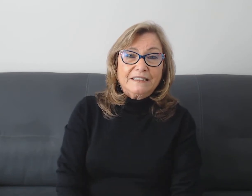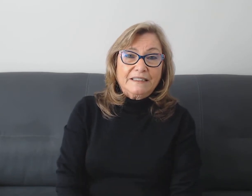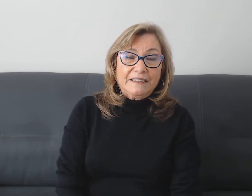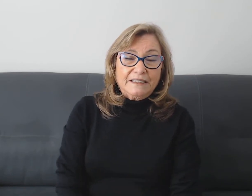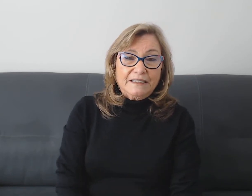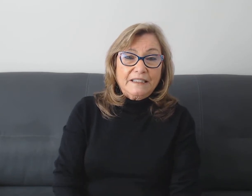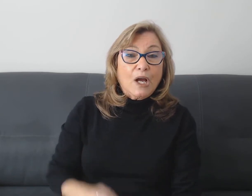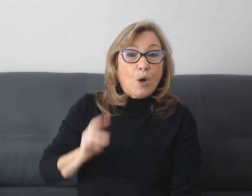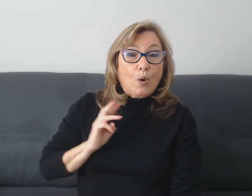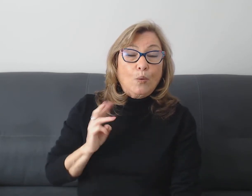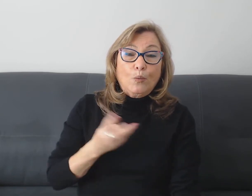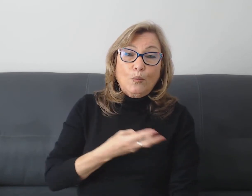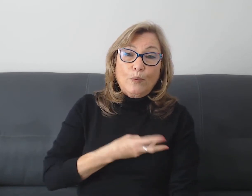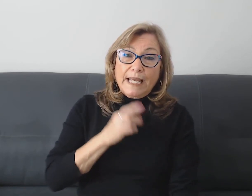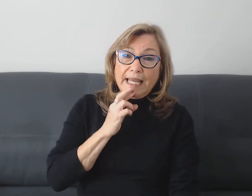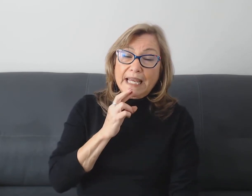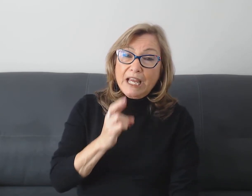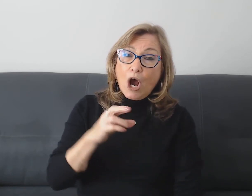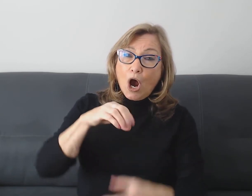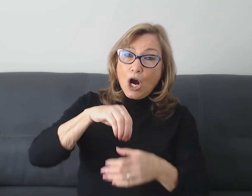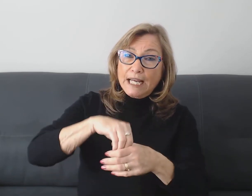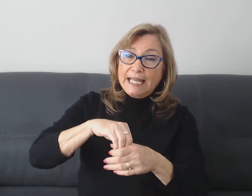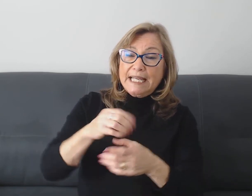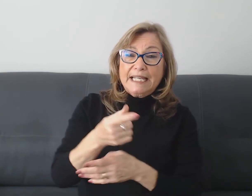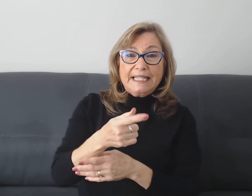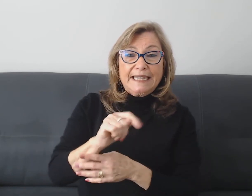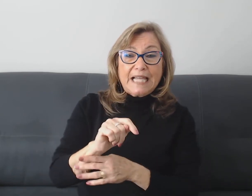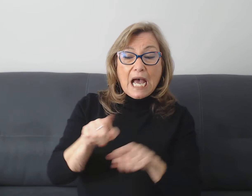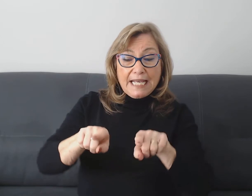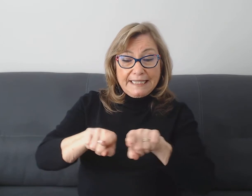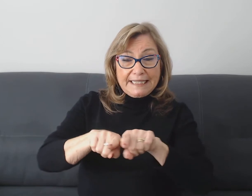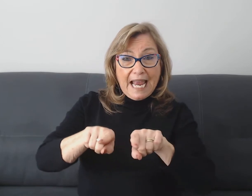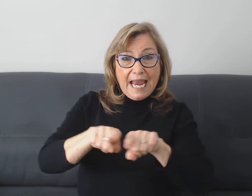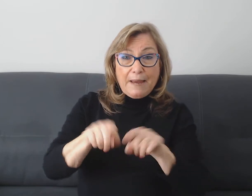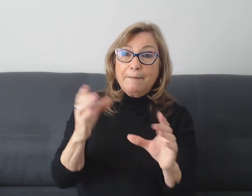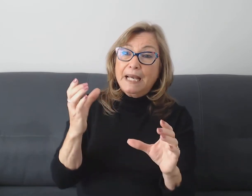we are in the same calculus class.